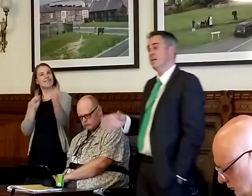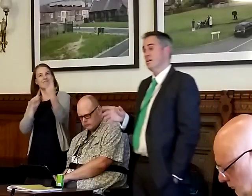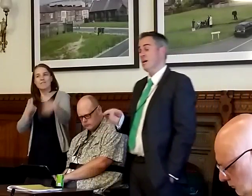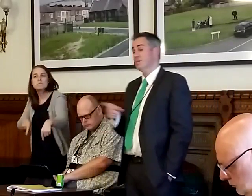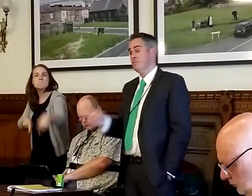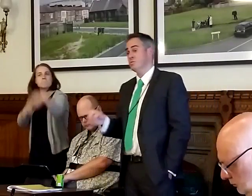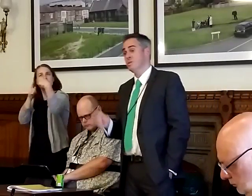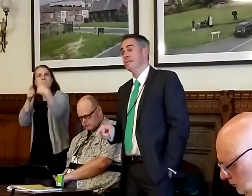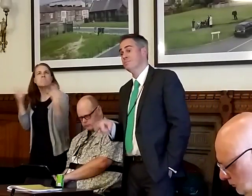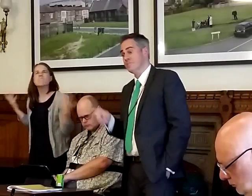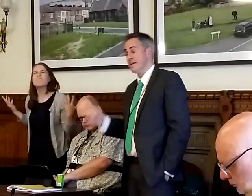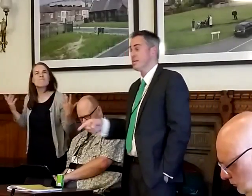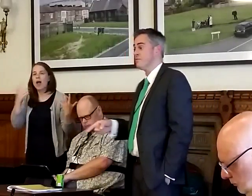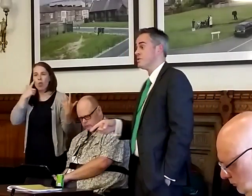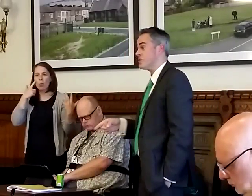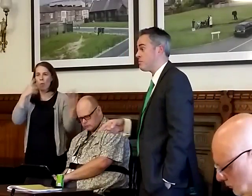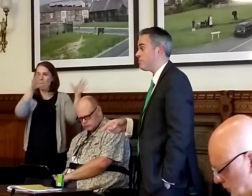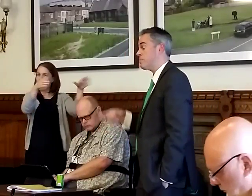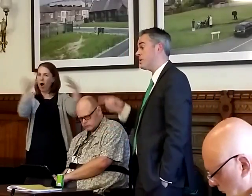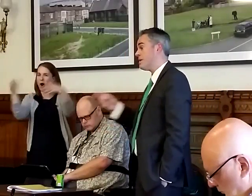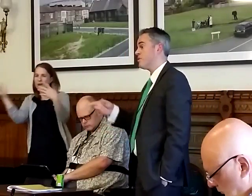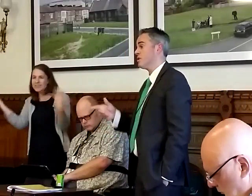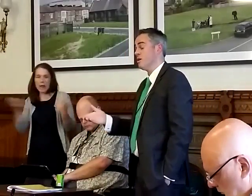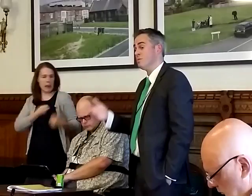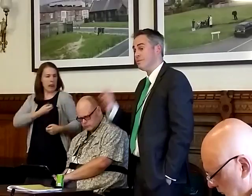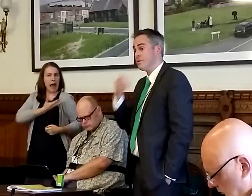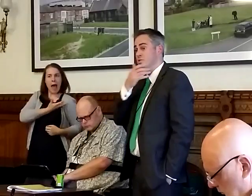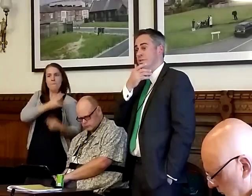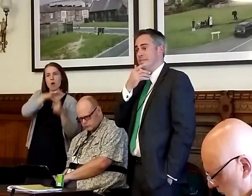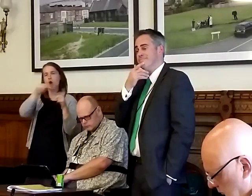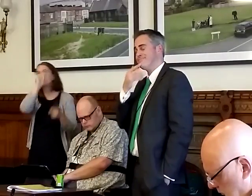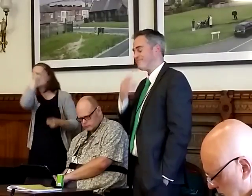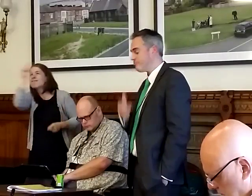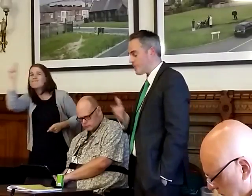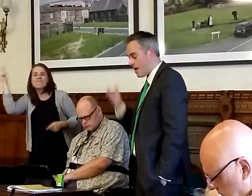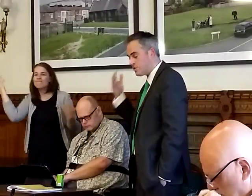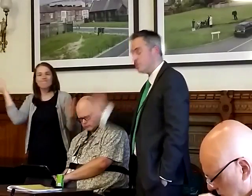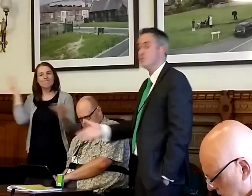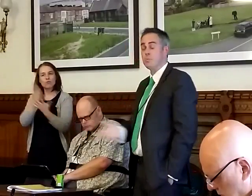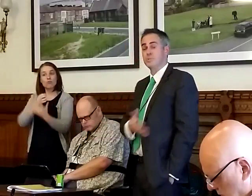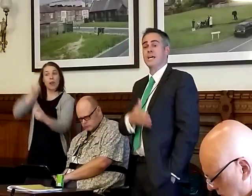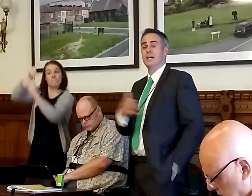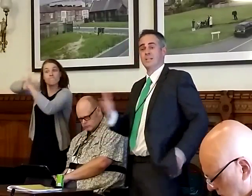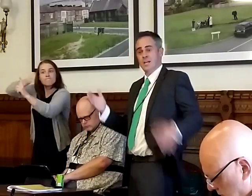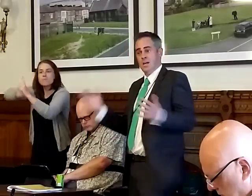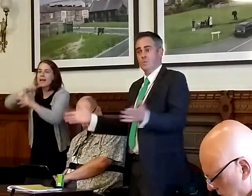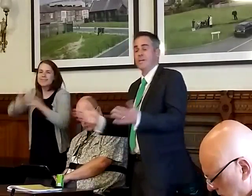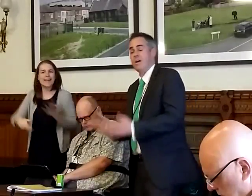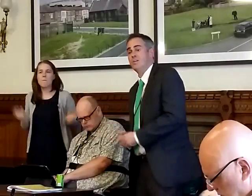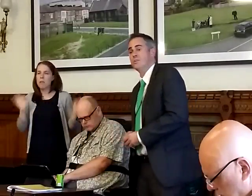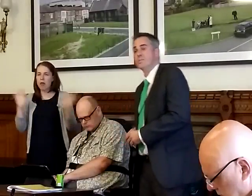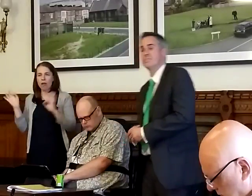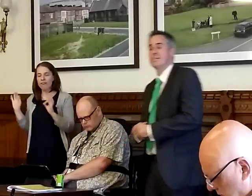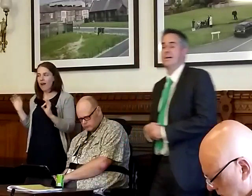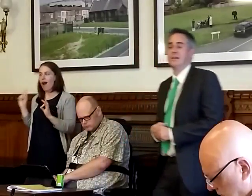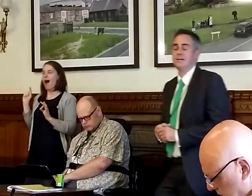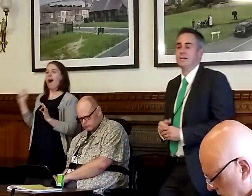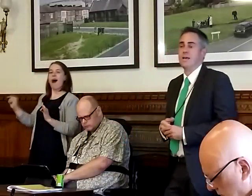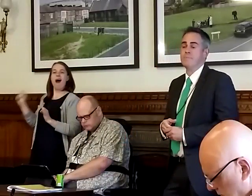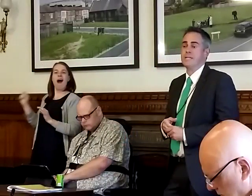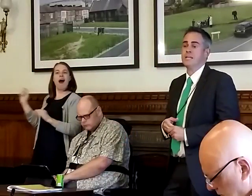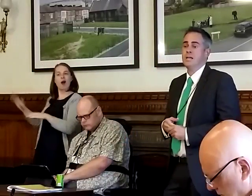party here. I believe it's really standing up for disabled people and I've got to go, I've got to join it. And we're doing the job share with Caroline